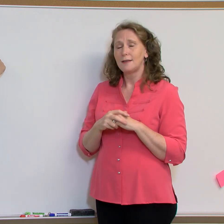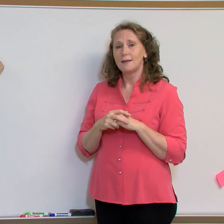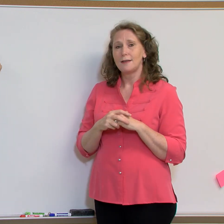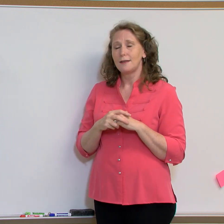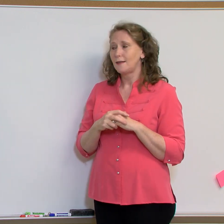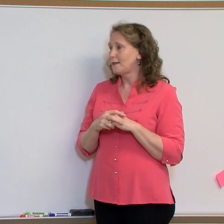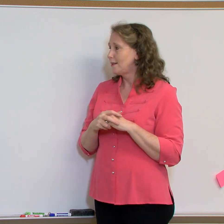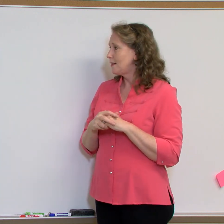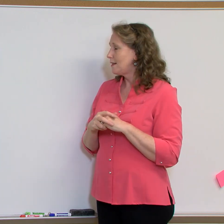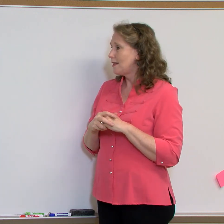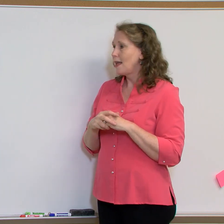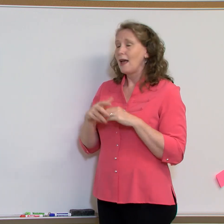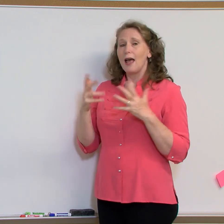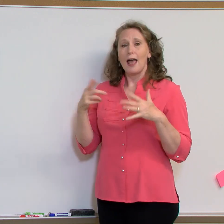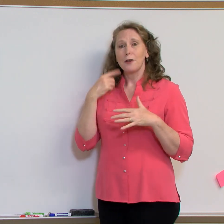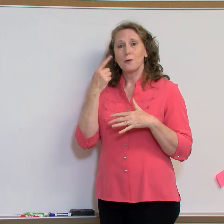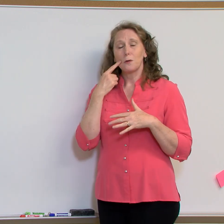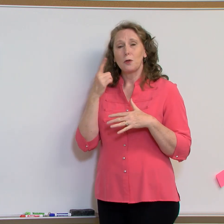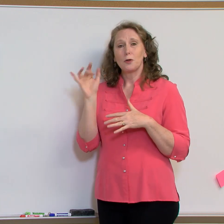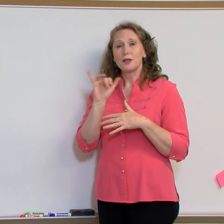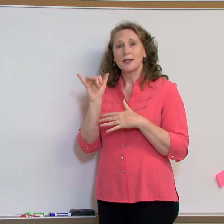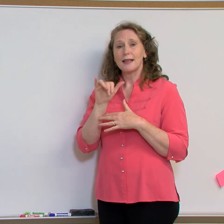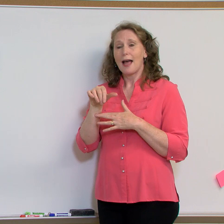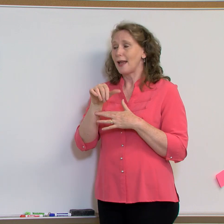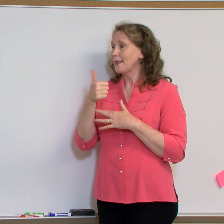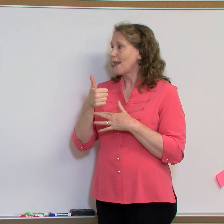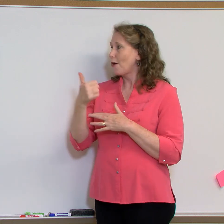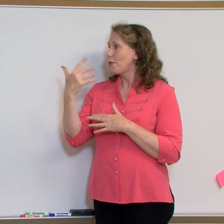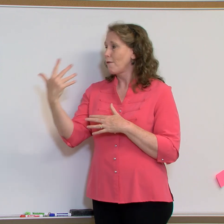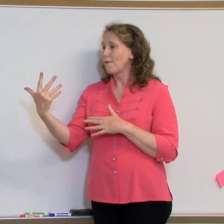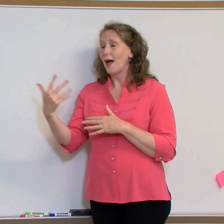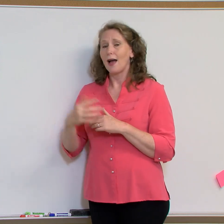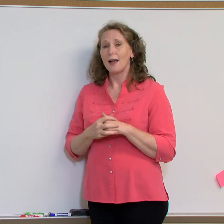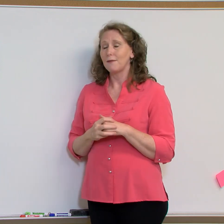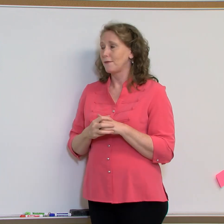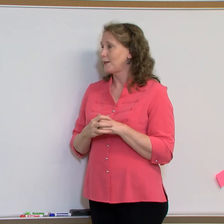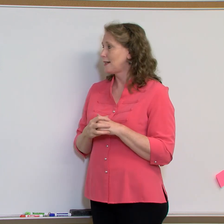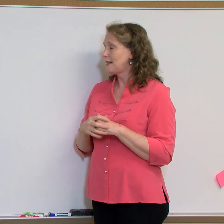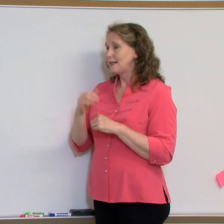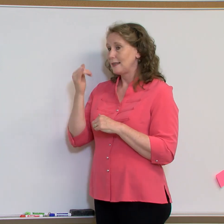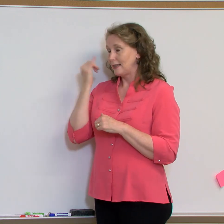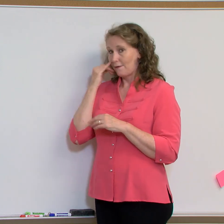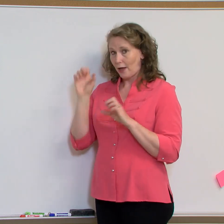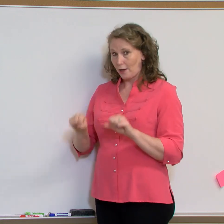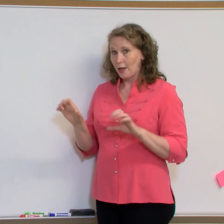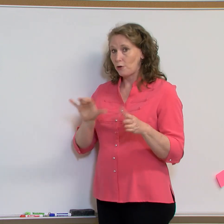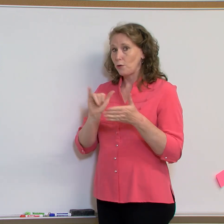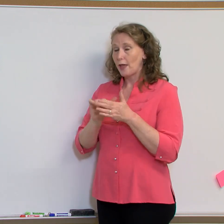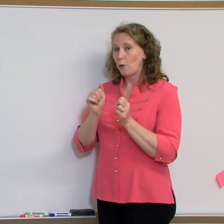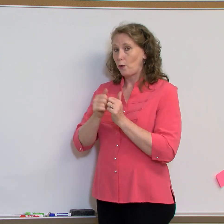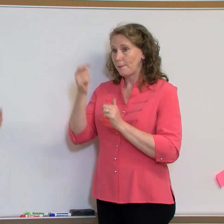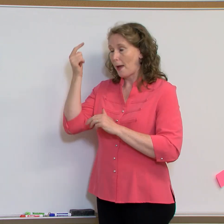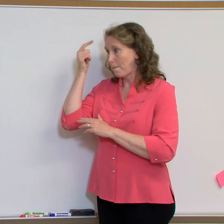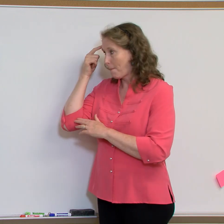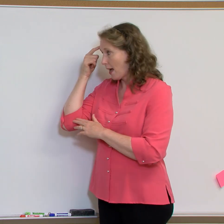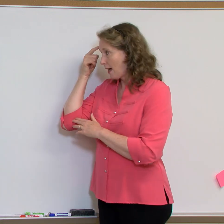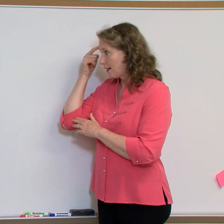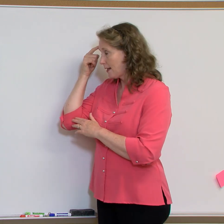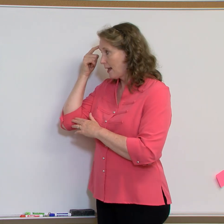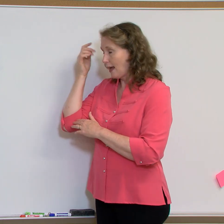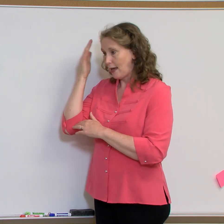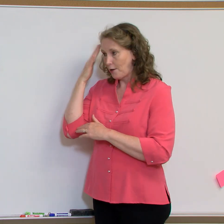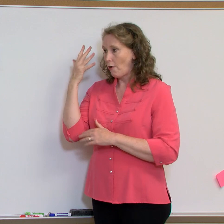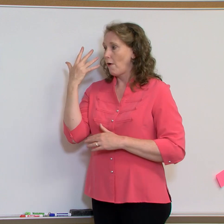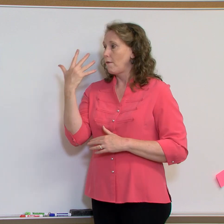over there, and it would look just like the other 5. If I can do that with my mind, and I know